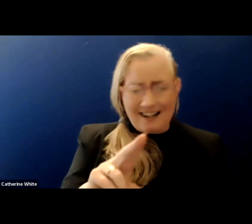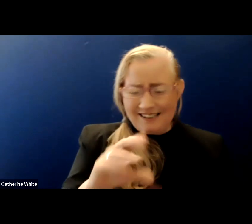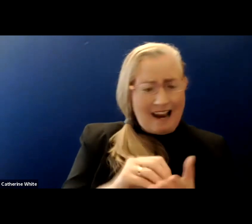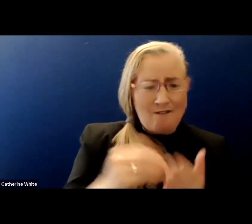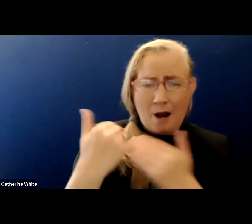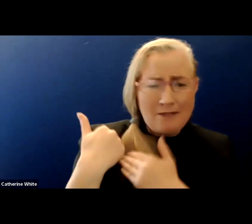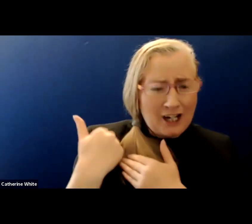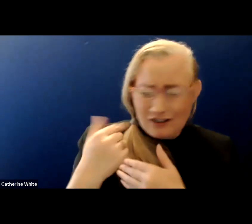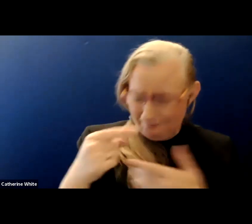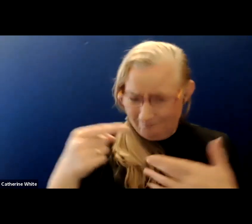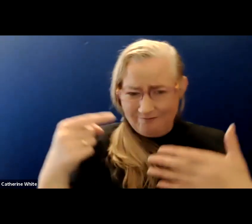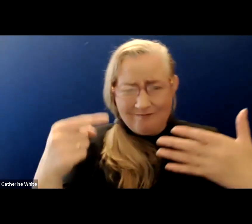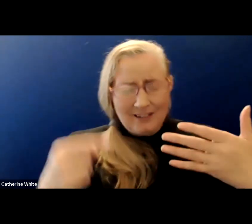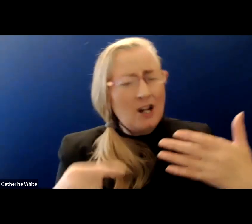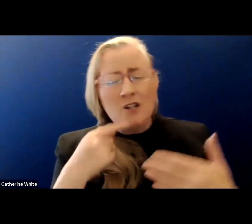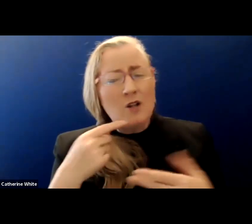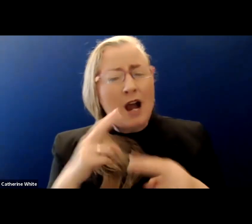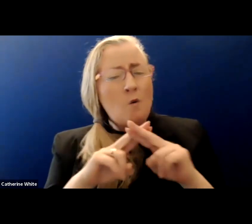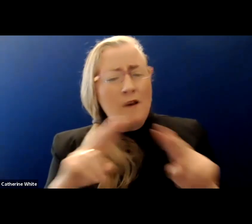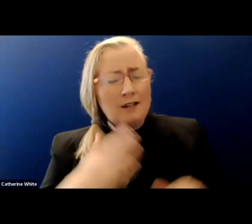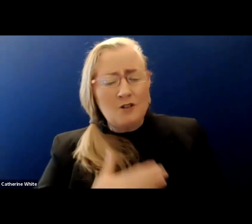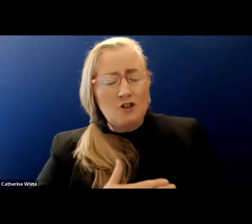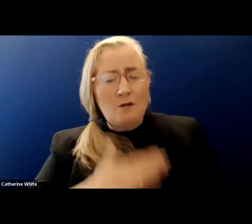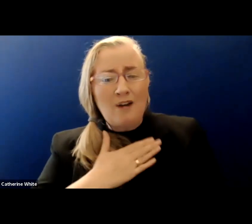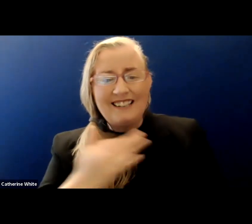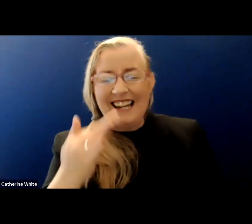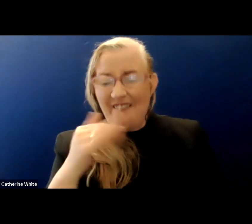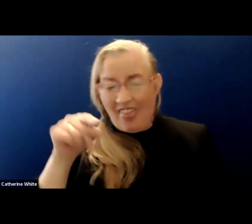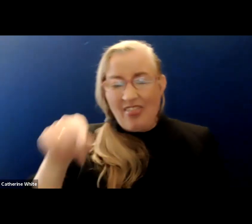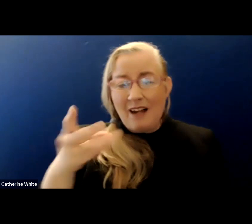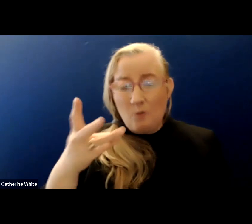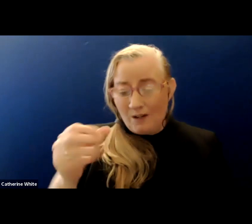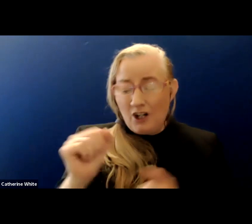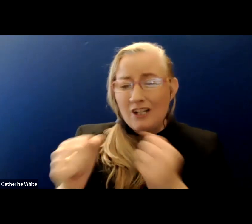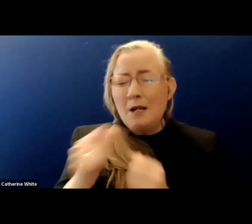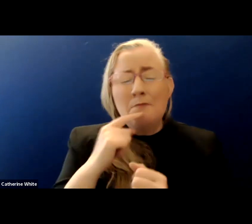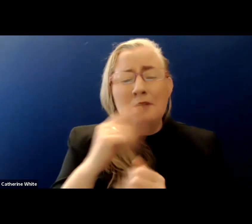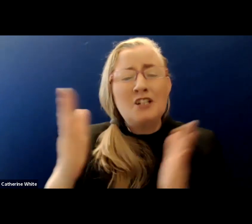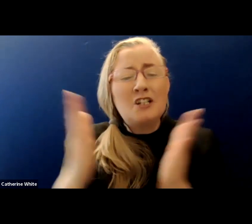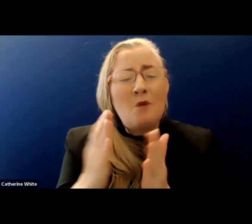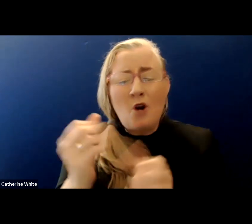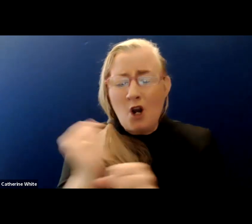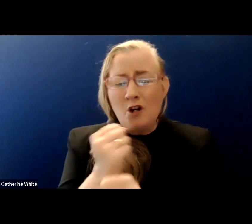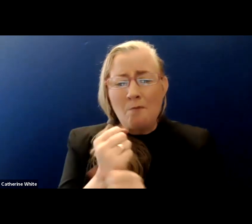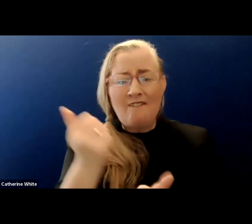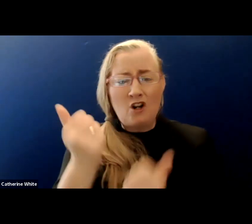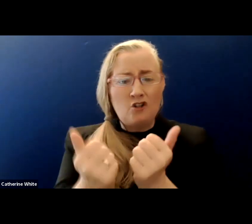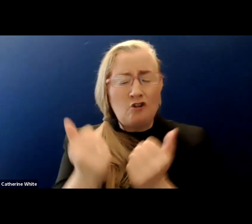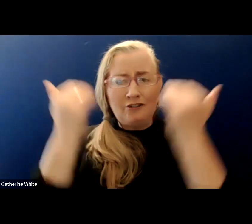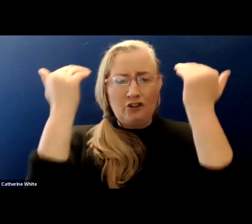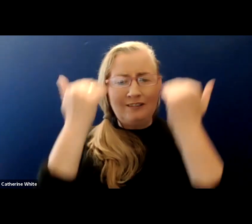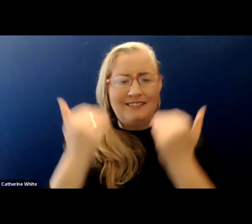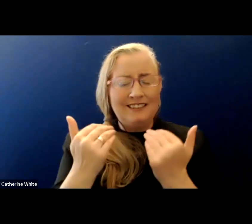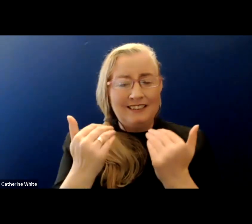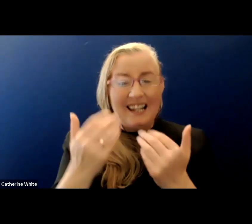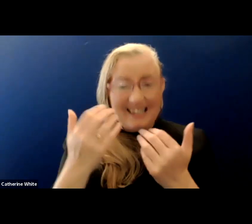something that comes up there. And I wouldn't be surprised if that changes. At the end of the day, it's a small number of judges, and there are many